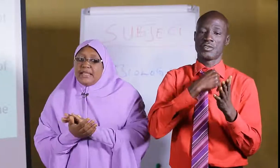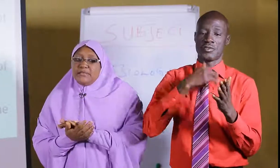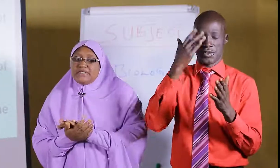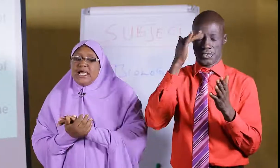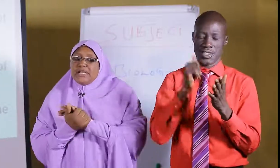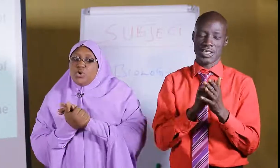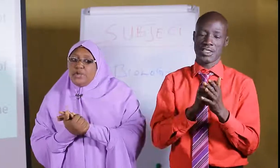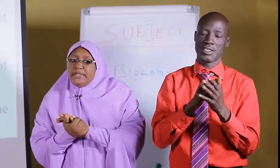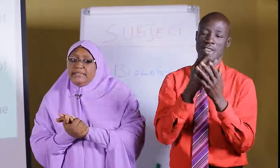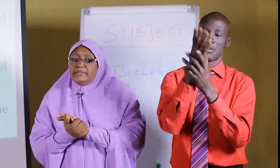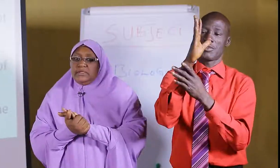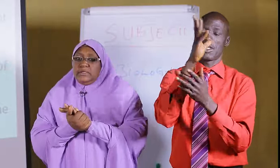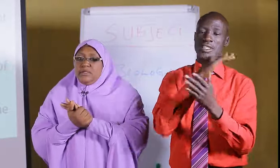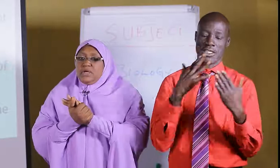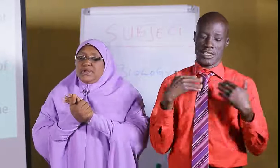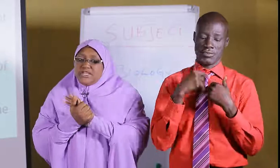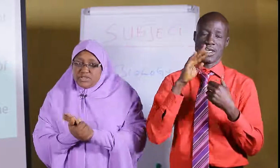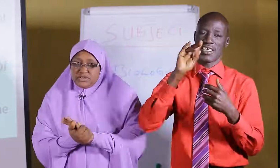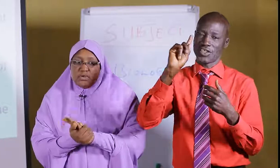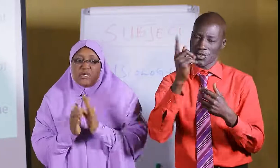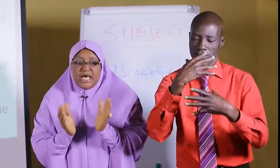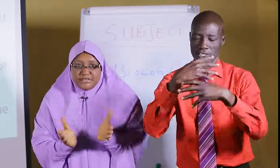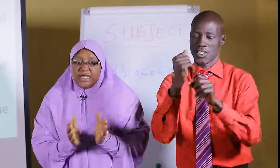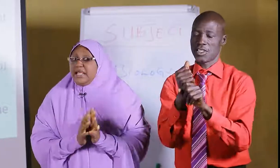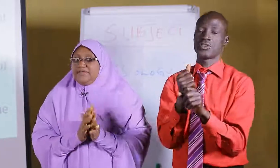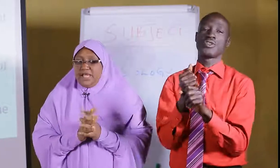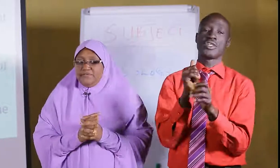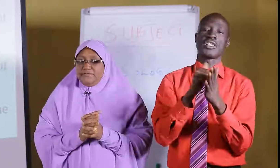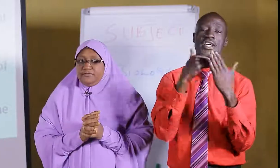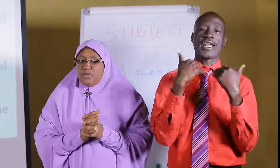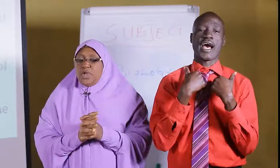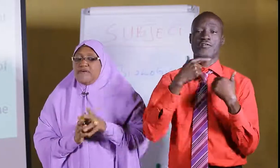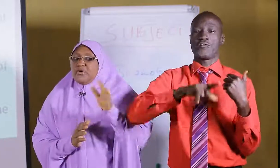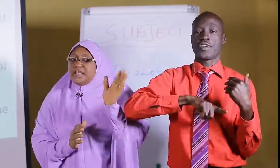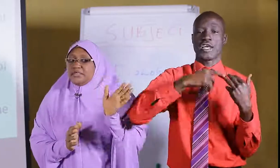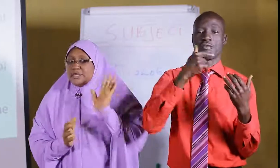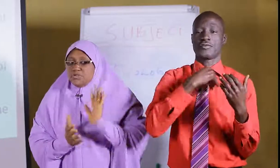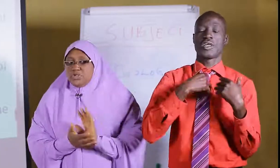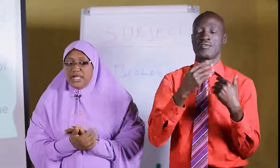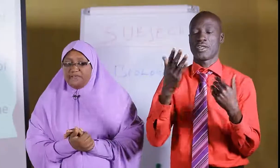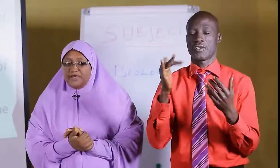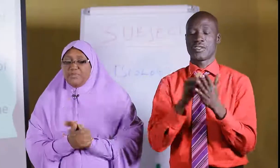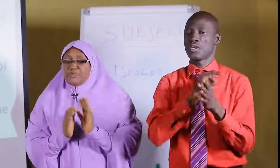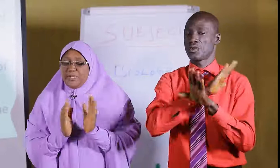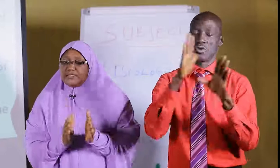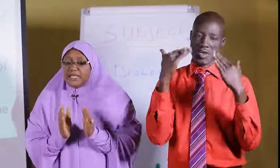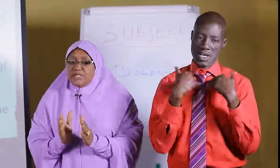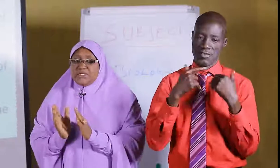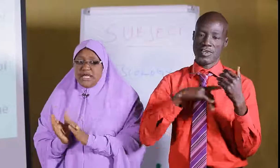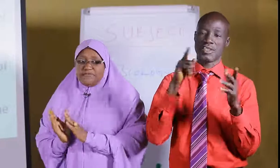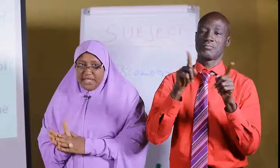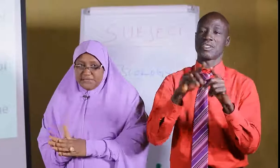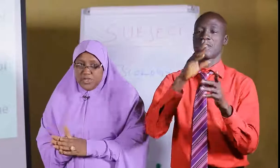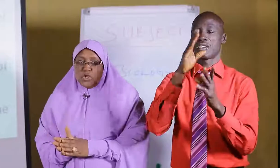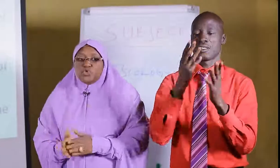and animals are the only creatures on the earth that have life. We have other things that do not have life, but plants and